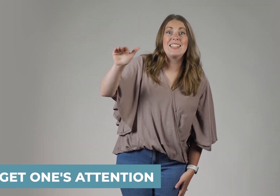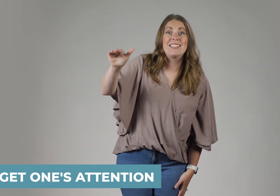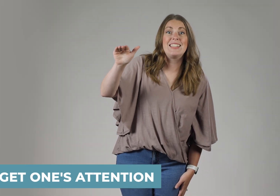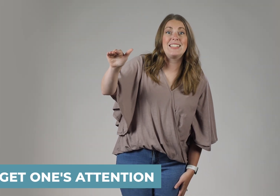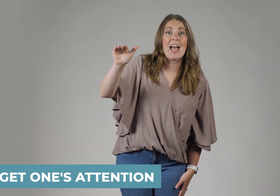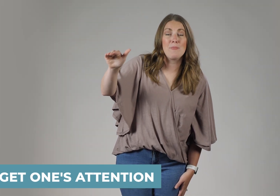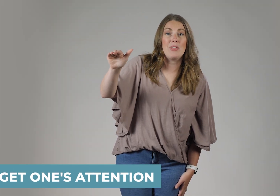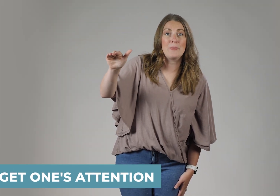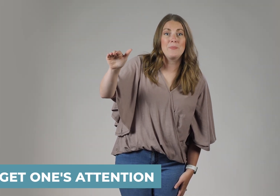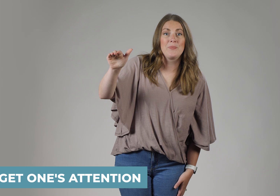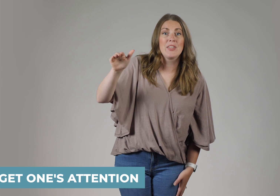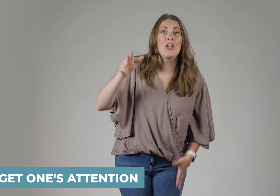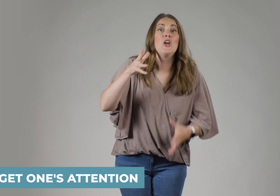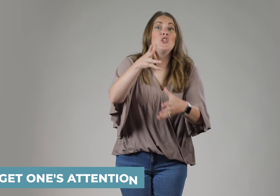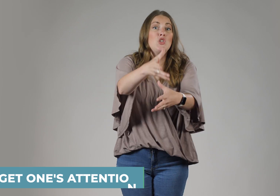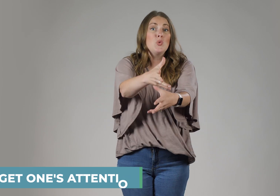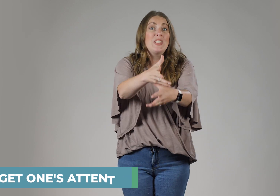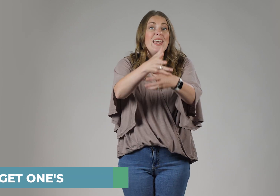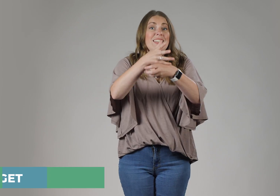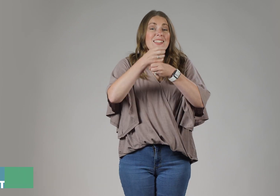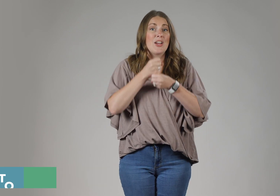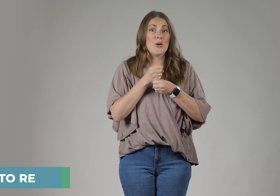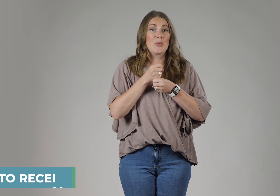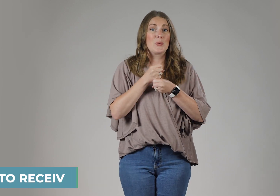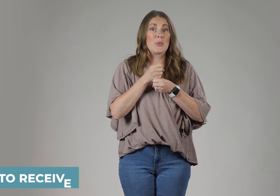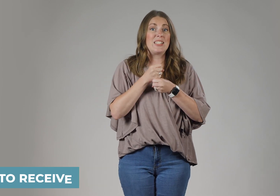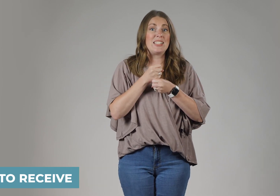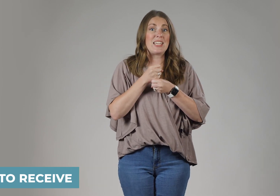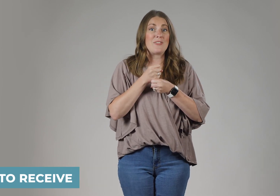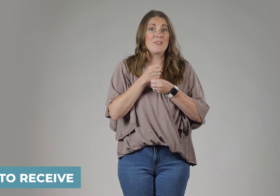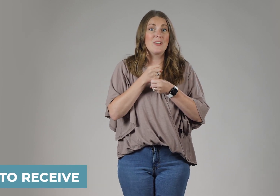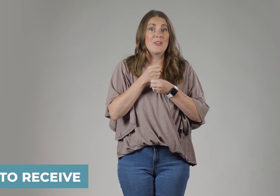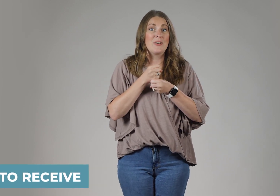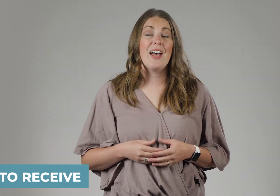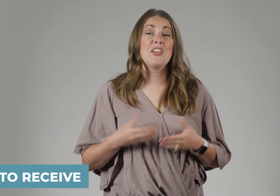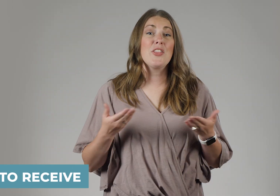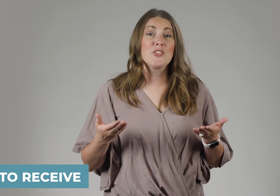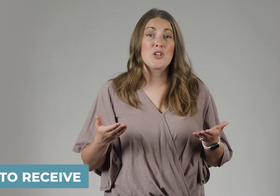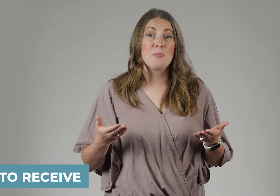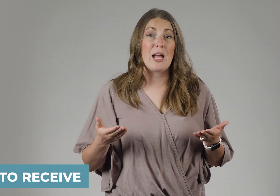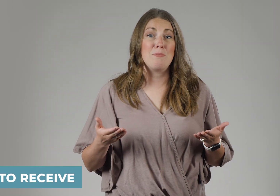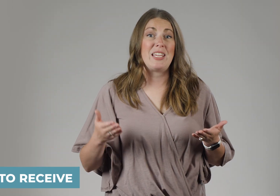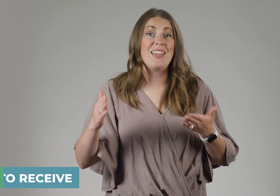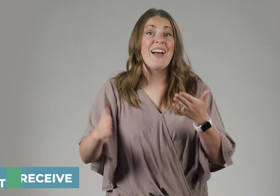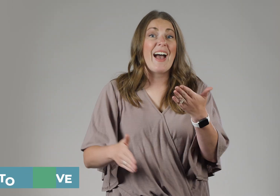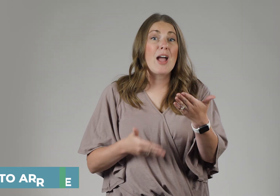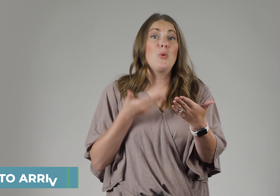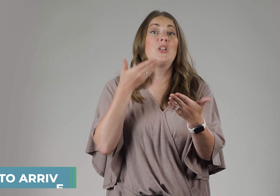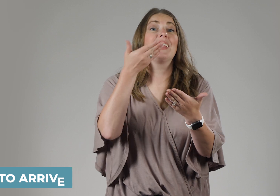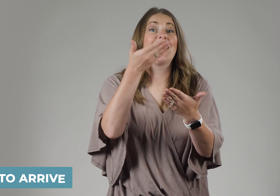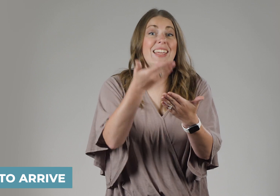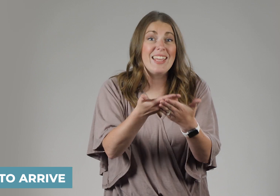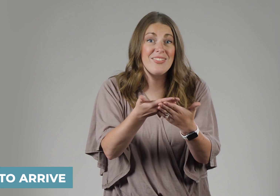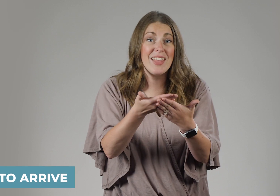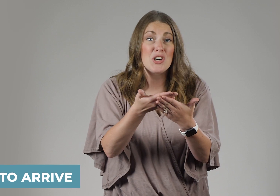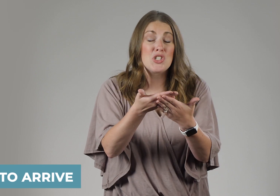to tap them. To get, receive. Another term might be, I will get there